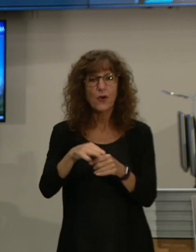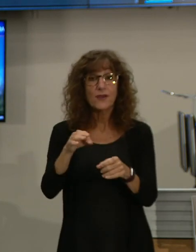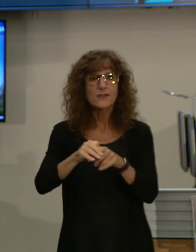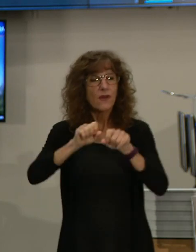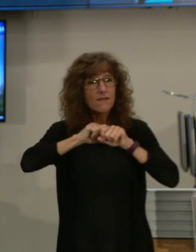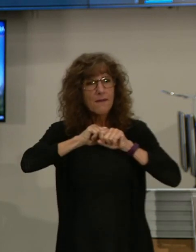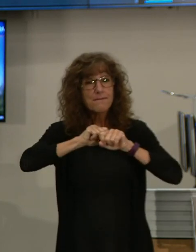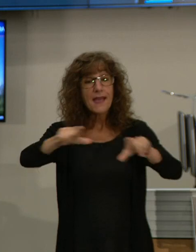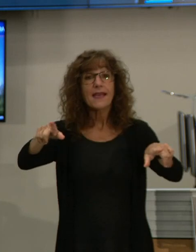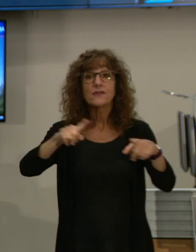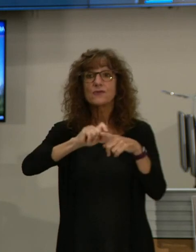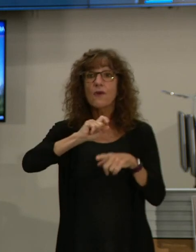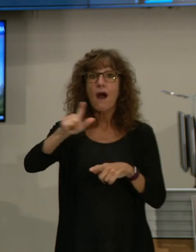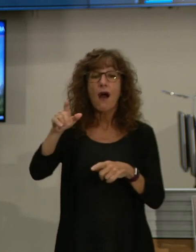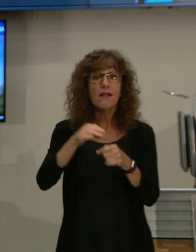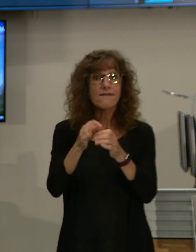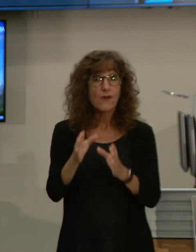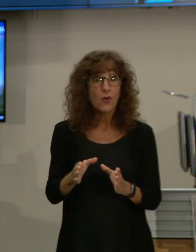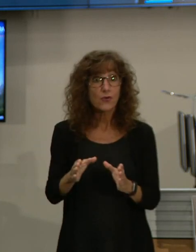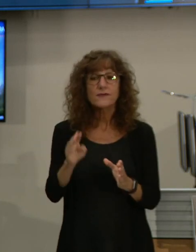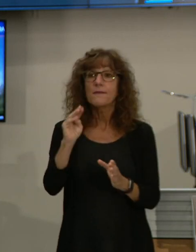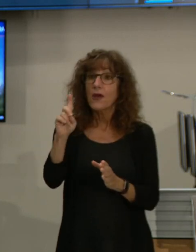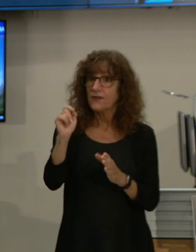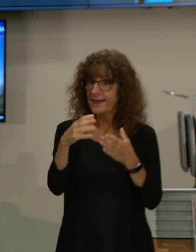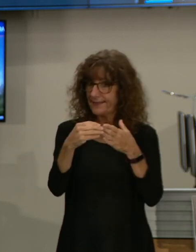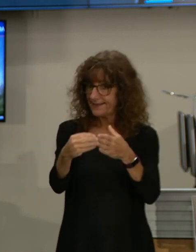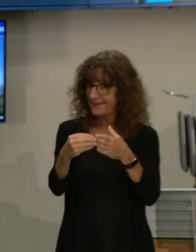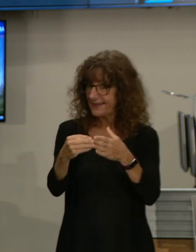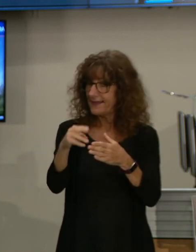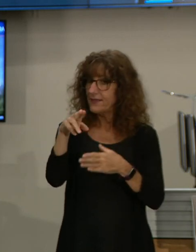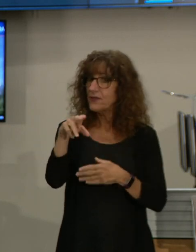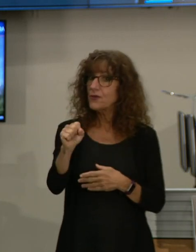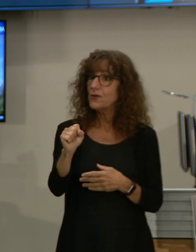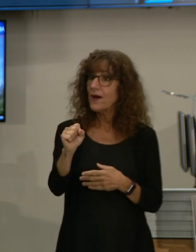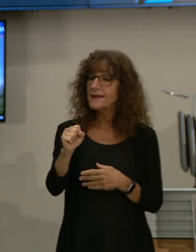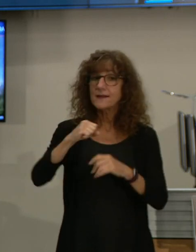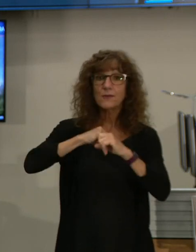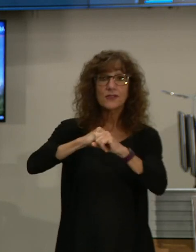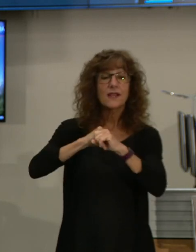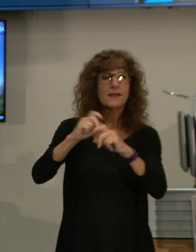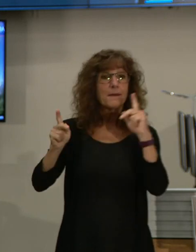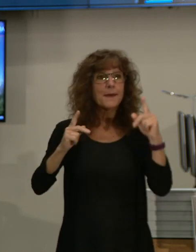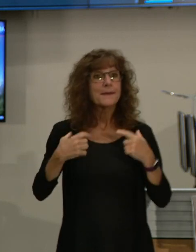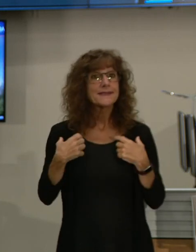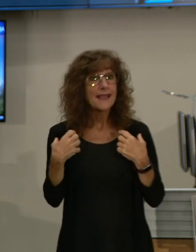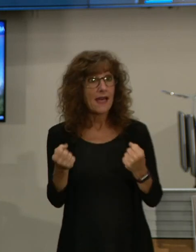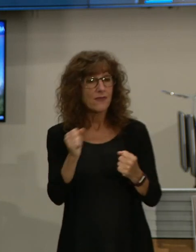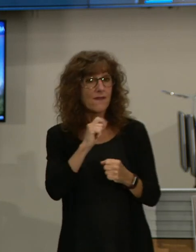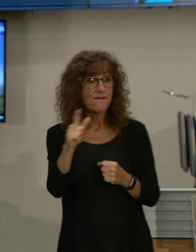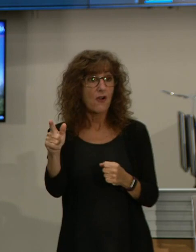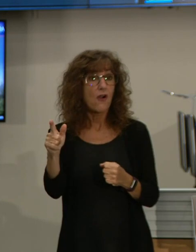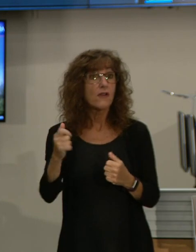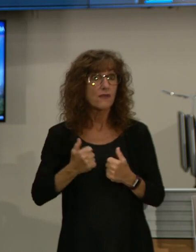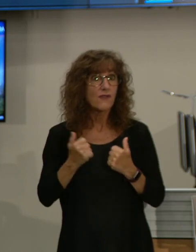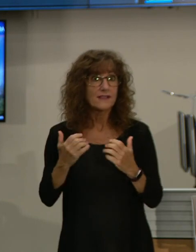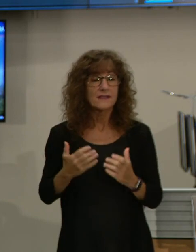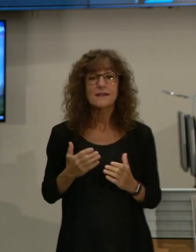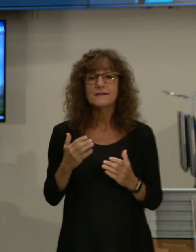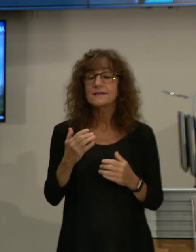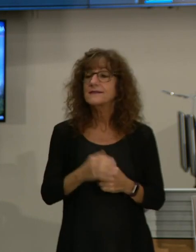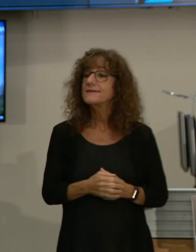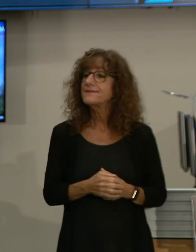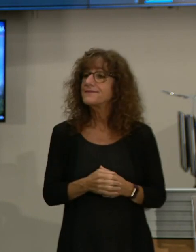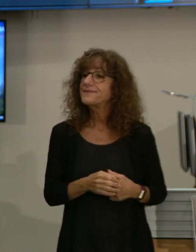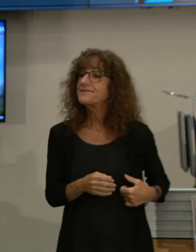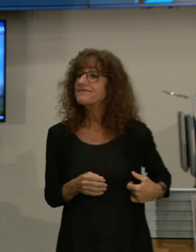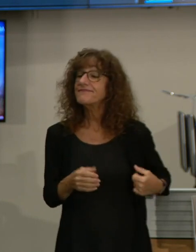to all of our voters, Maryland can continue to lead the nation in protecting the health of all of its residents and citizens.